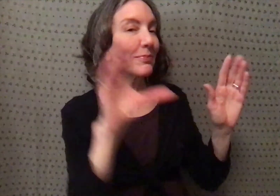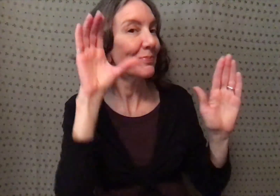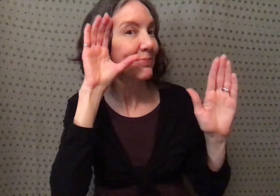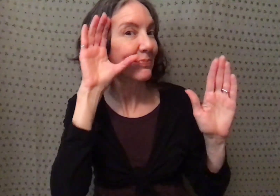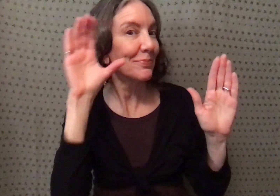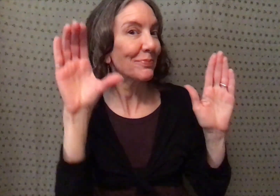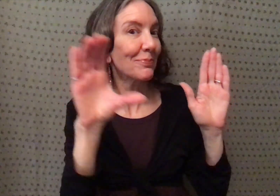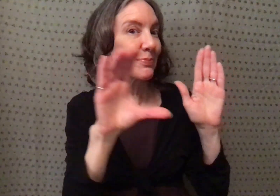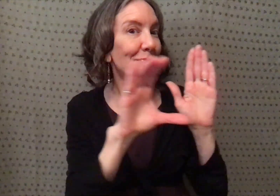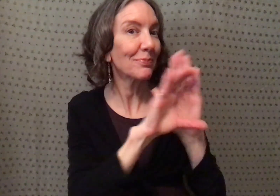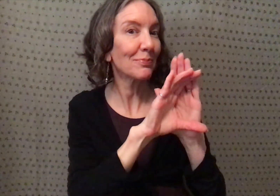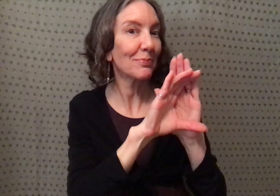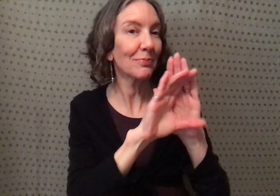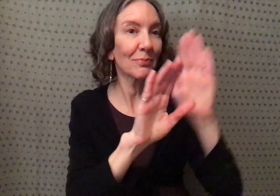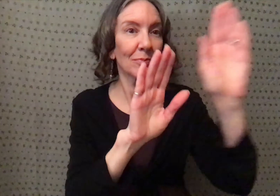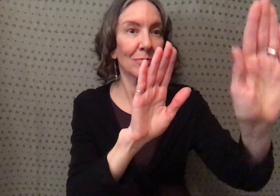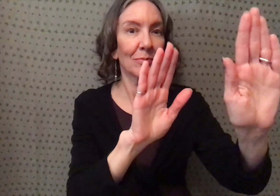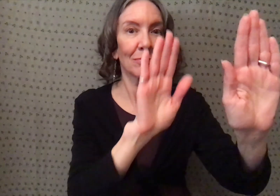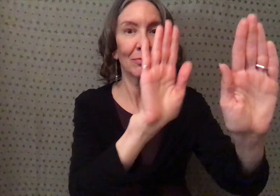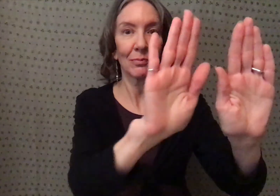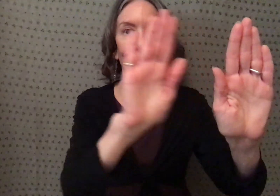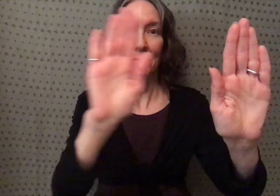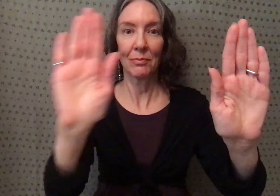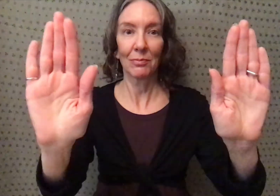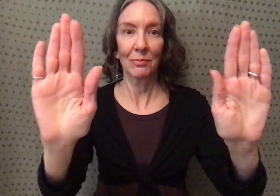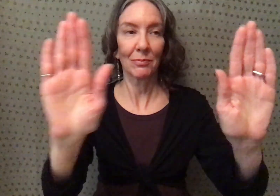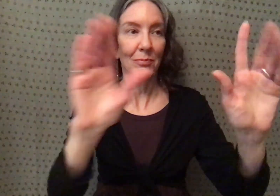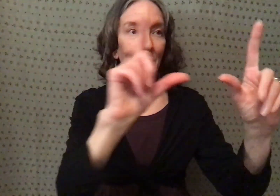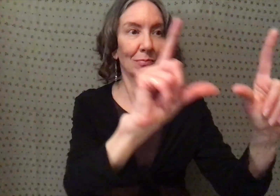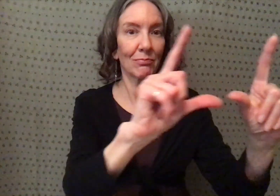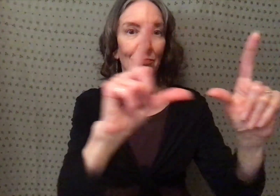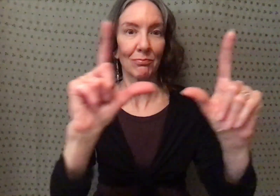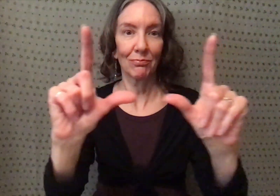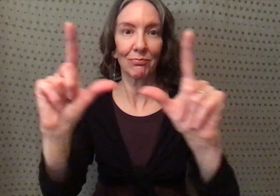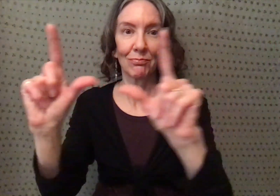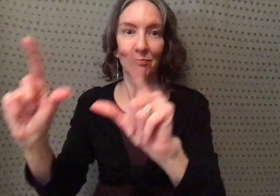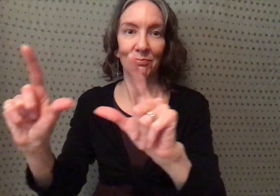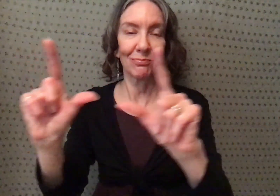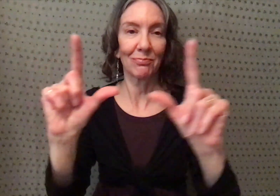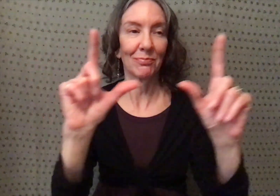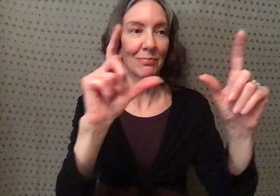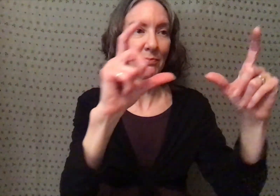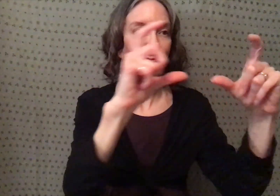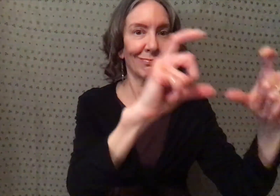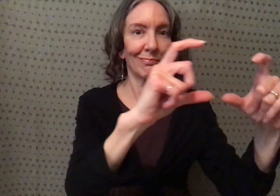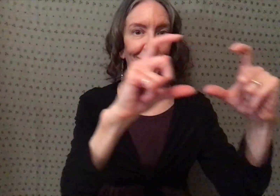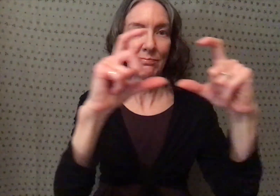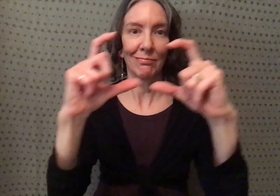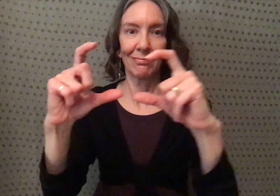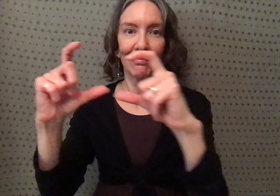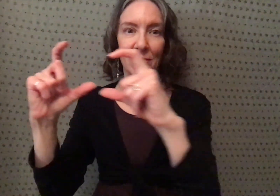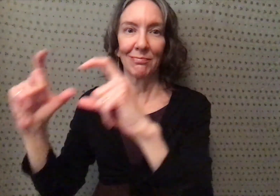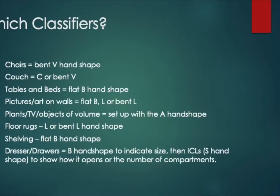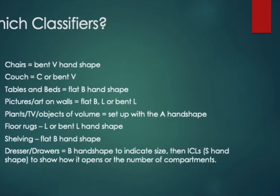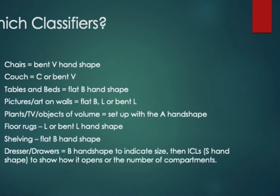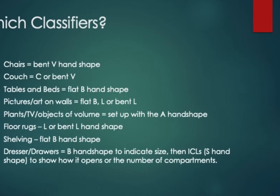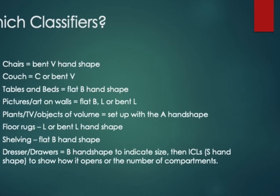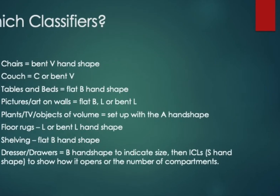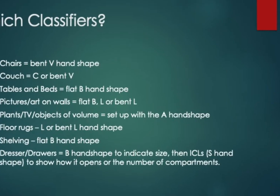on. Pictures can also be shown with B classifiers, L classifiers, or bent L classifiers, depending